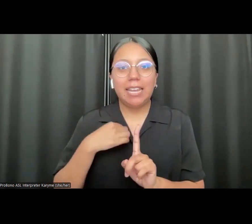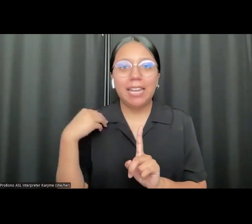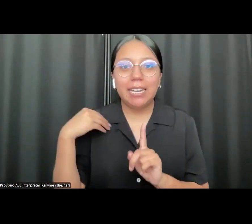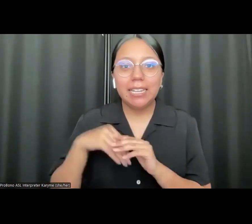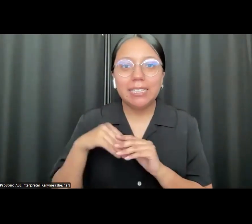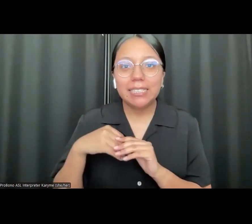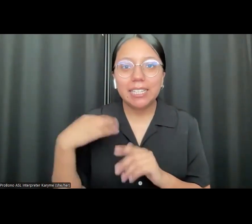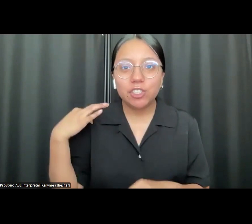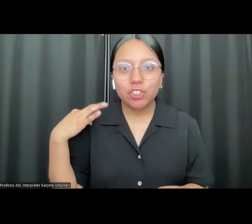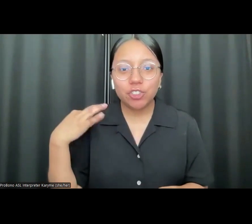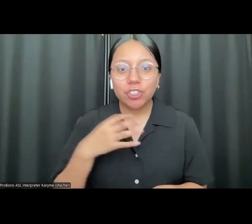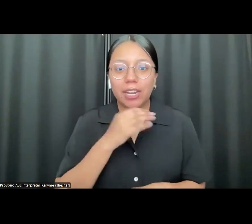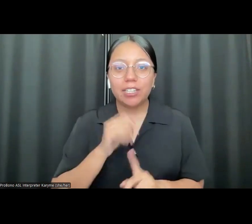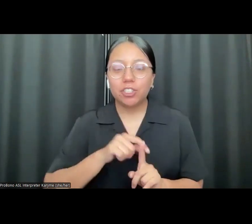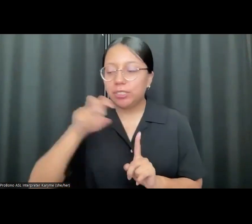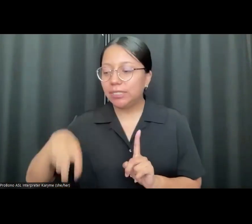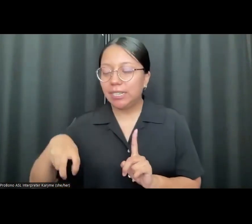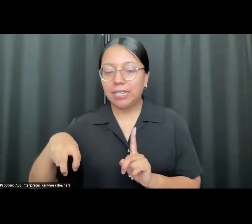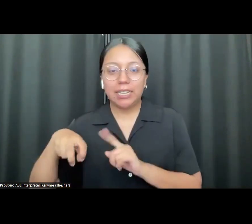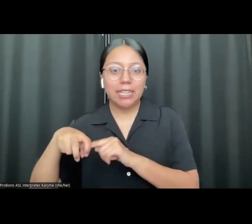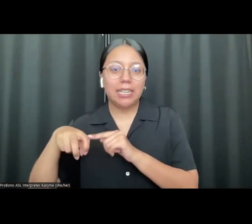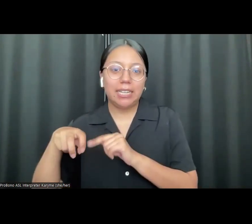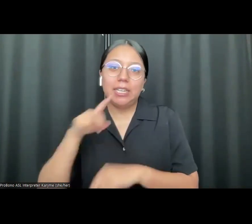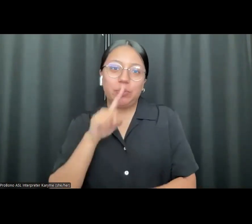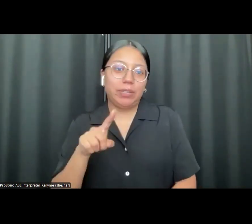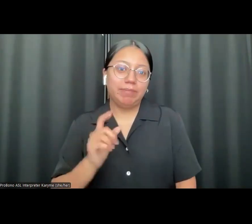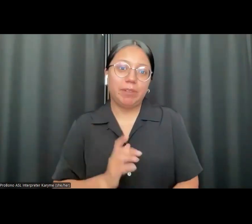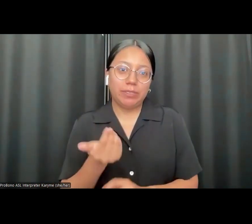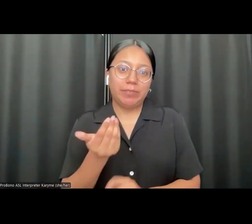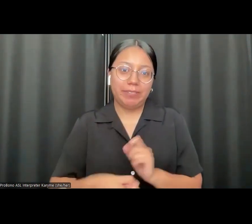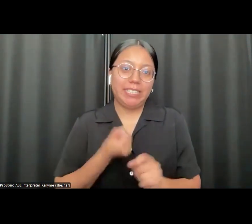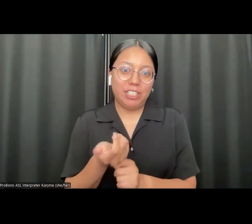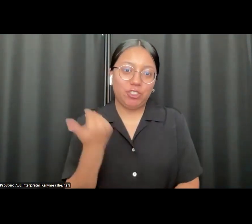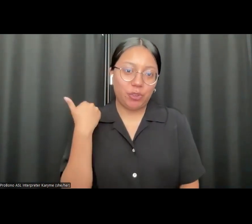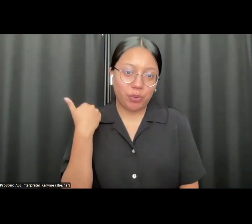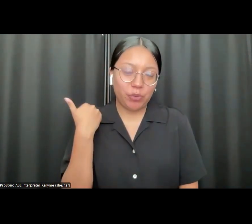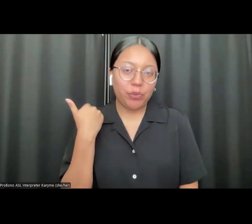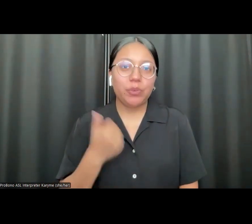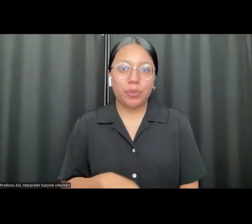trach. And that was 15 years ago. And it's also present.